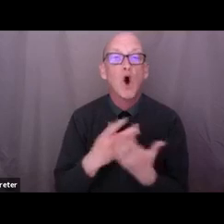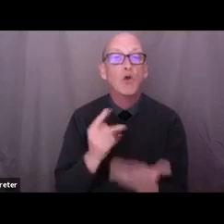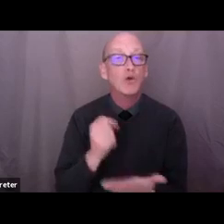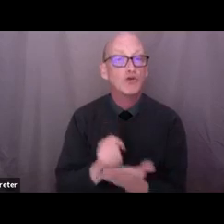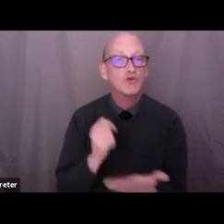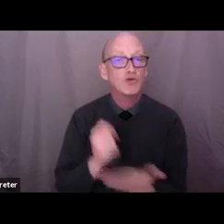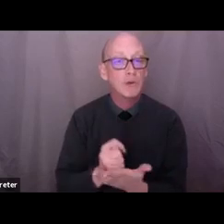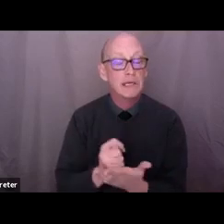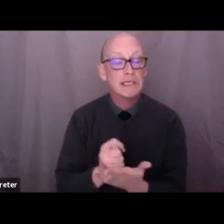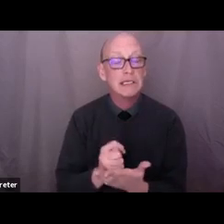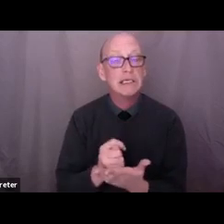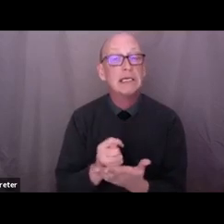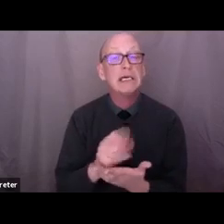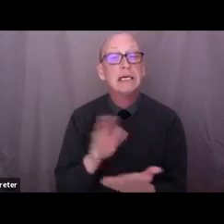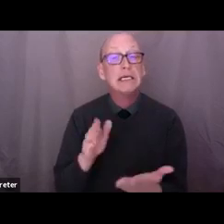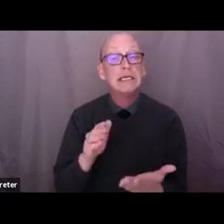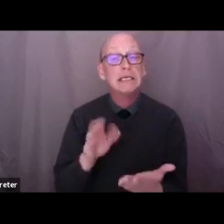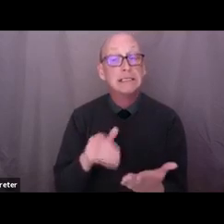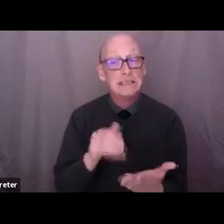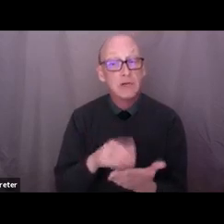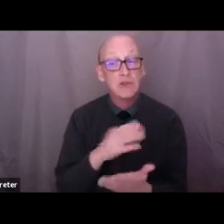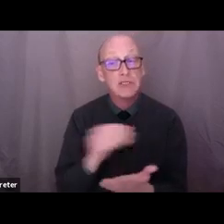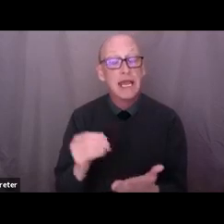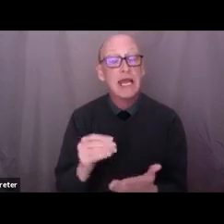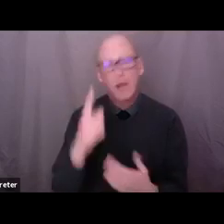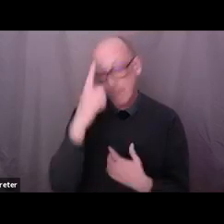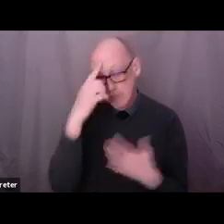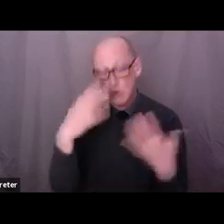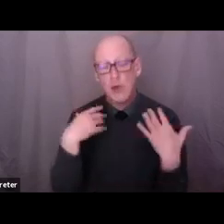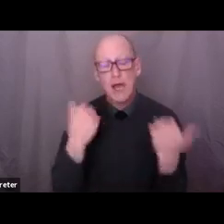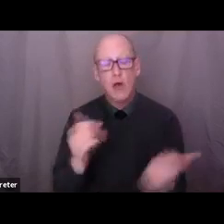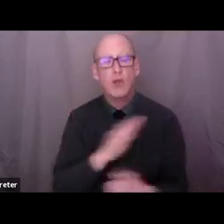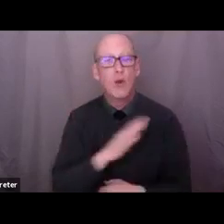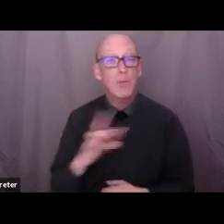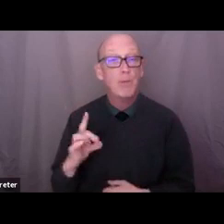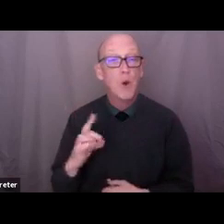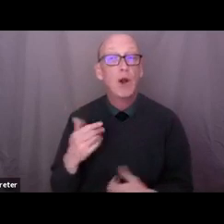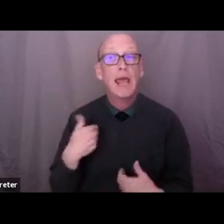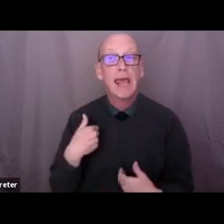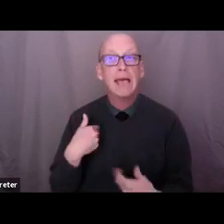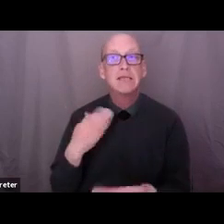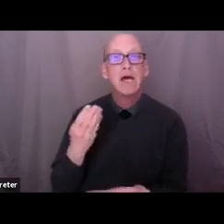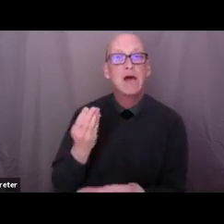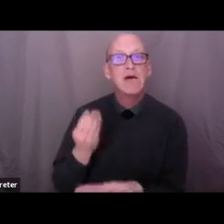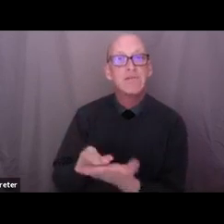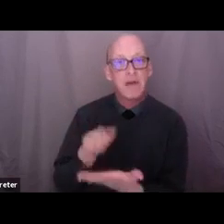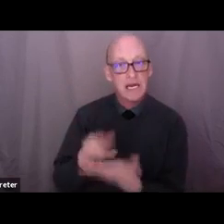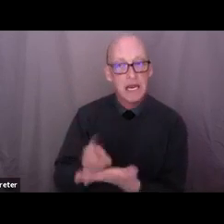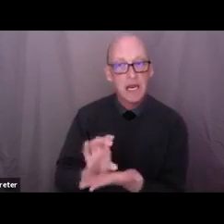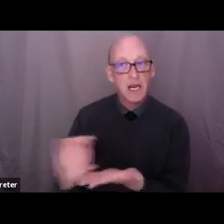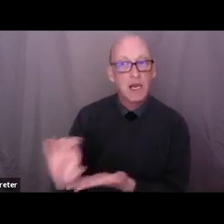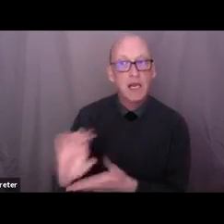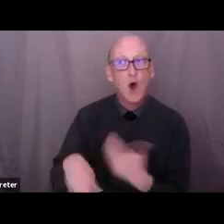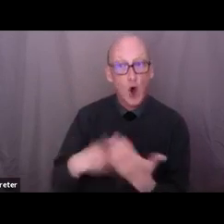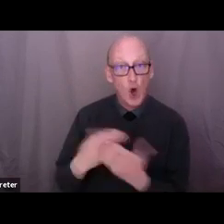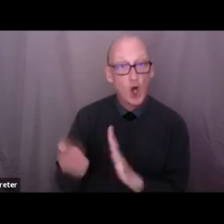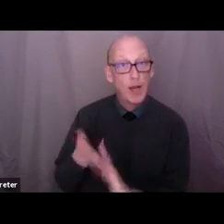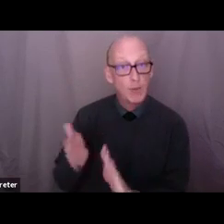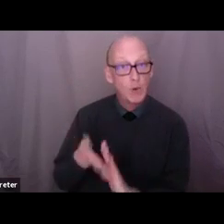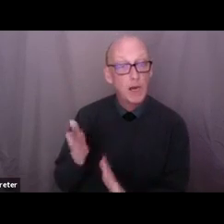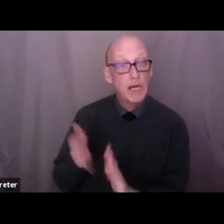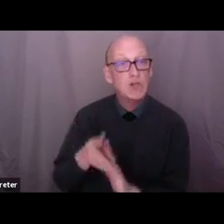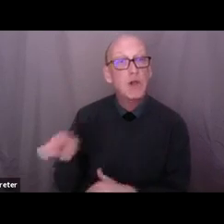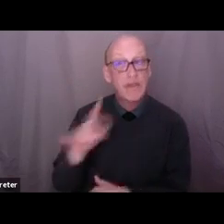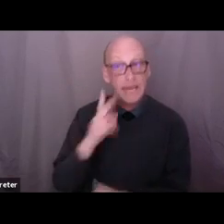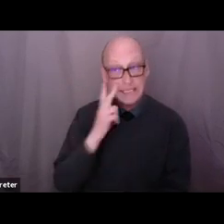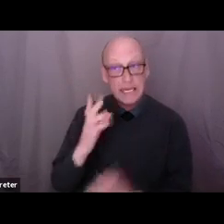and Recovery Services Board helps provide some funding to, are all operational. They are seeing clients